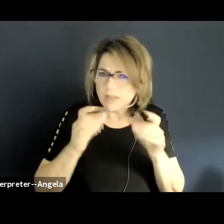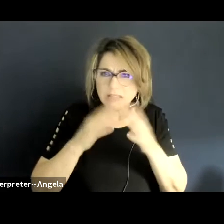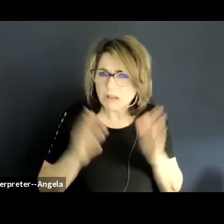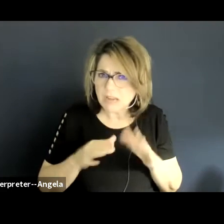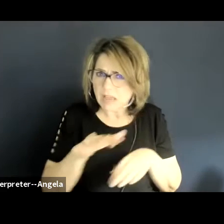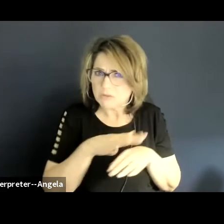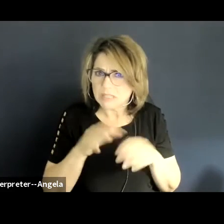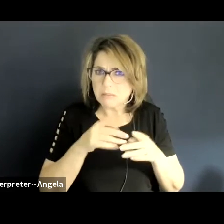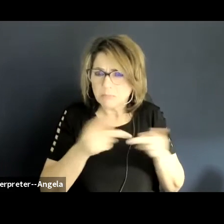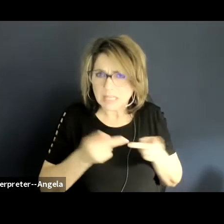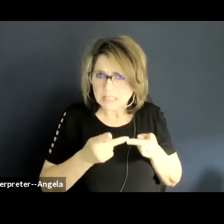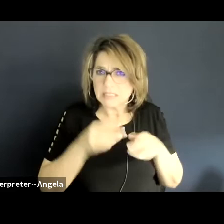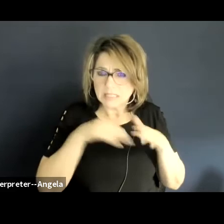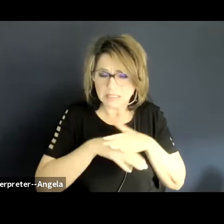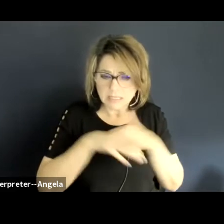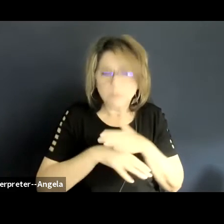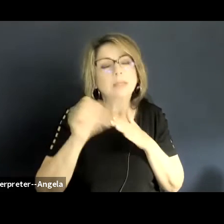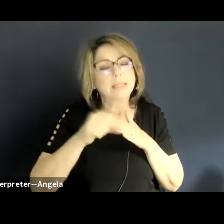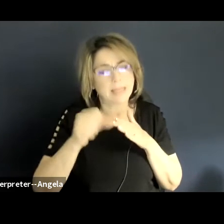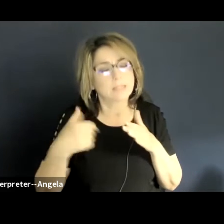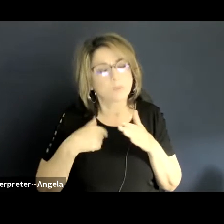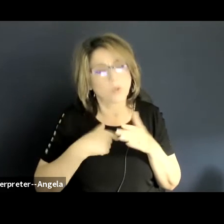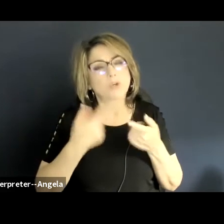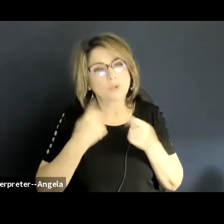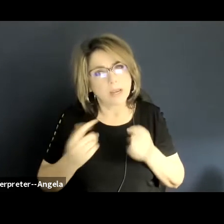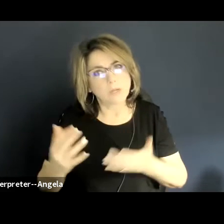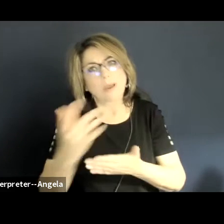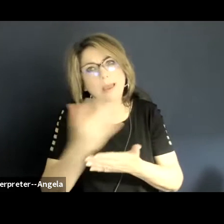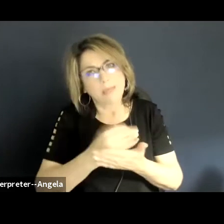part of the inventory that we're trying to